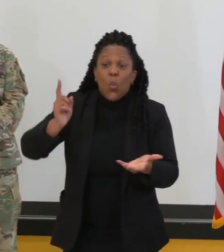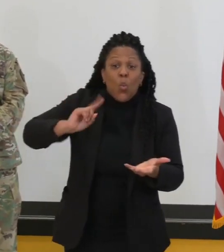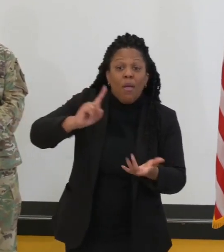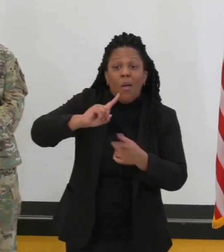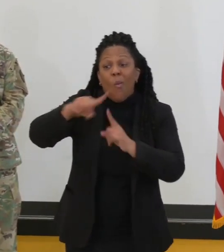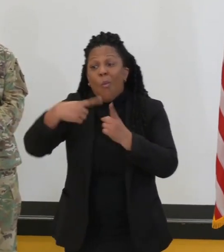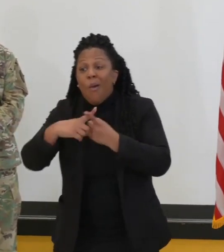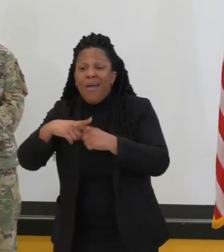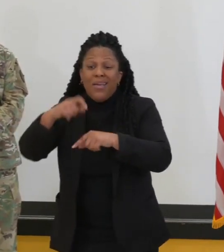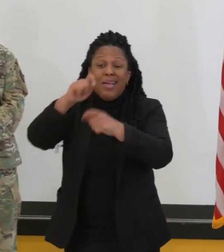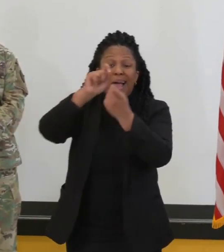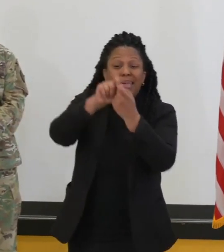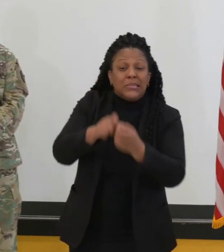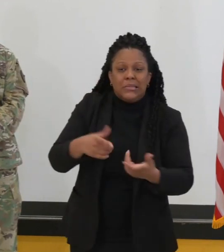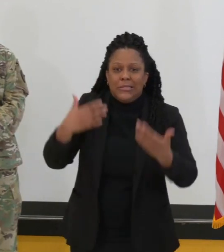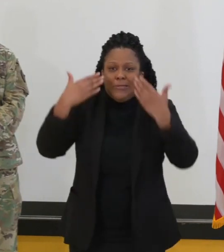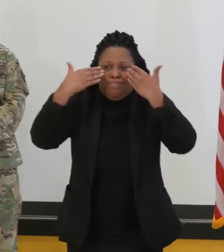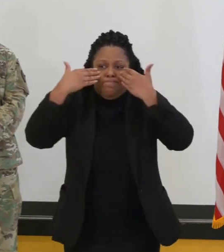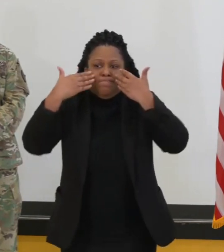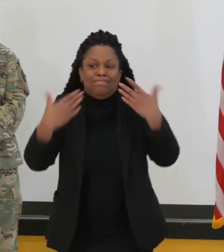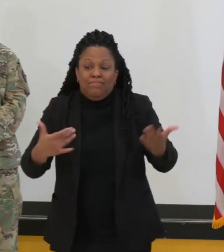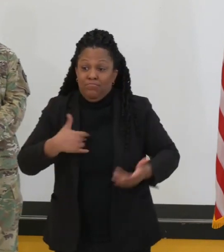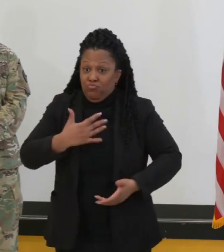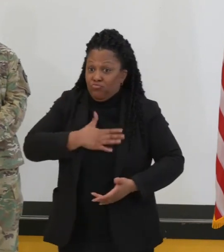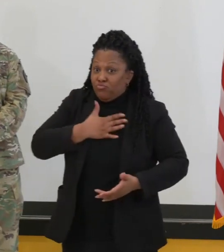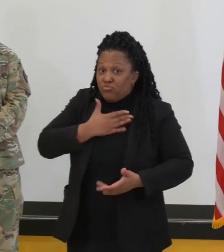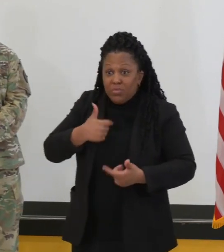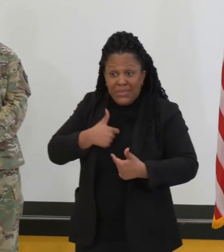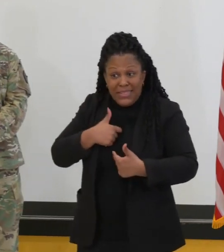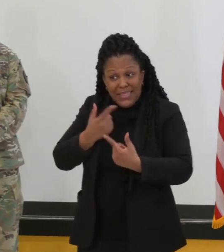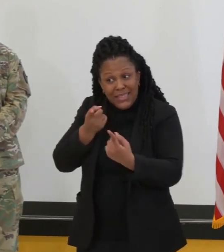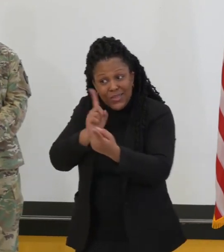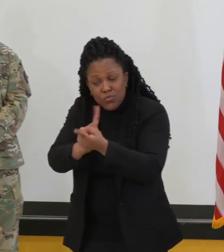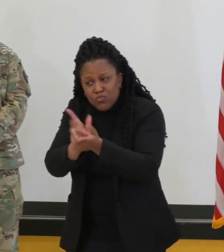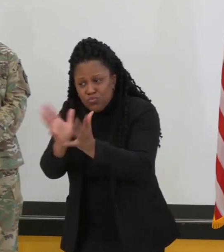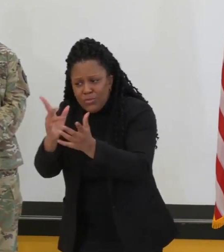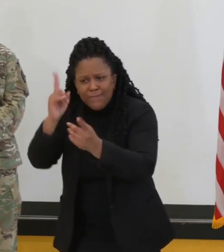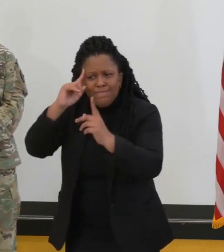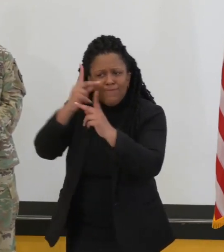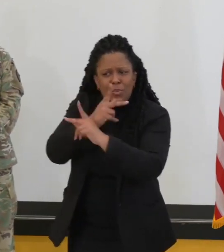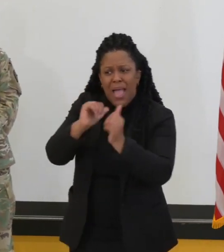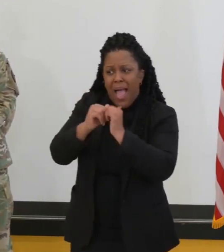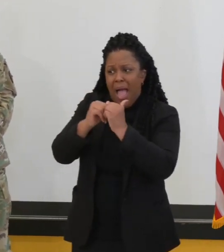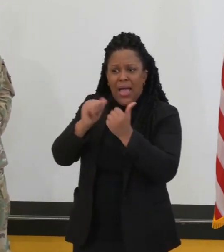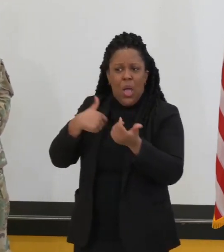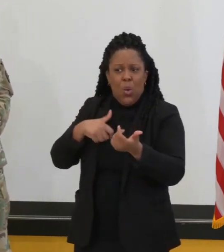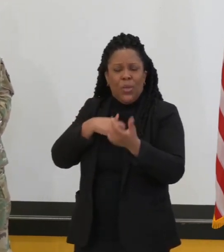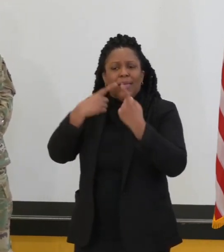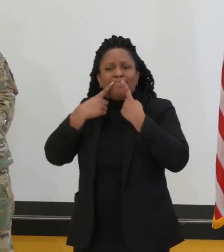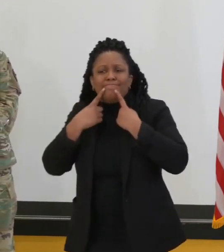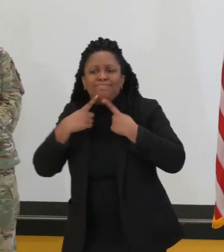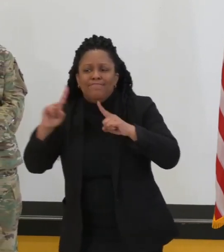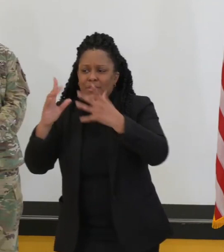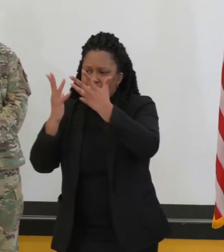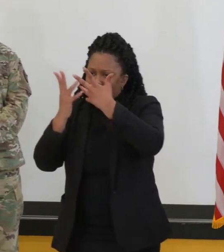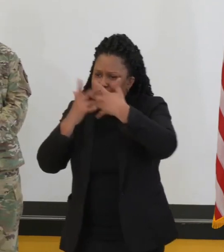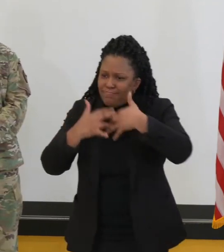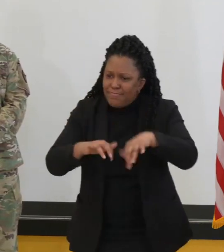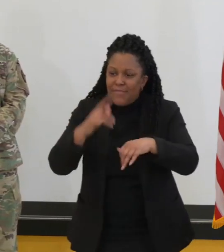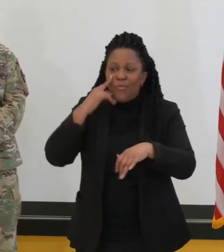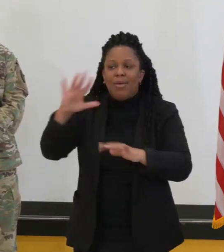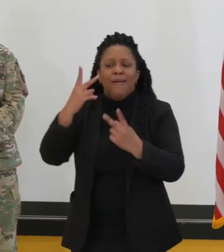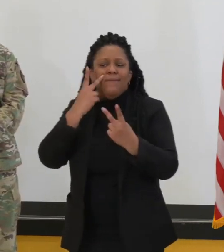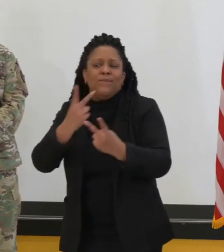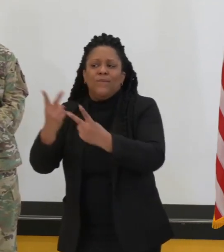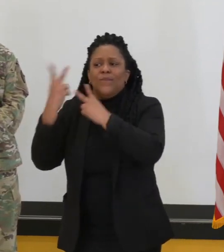happy to have that conversation and to consider how we can facilitate a vigil that is